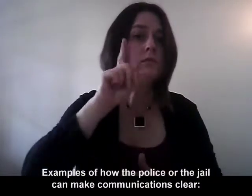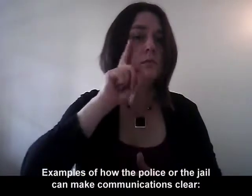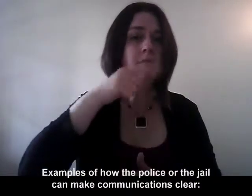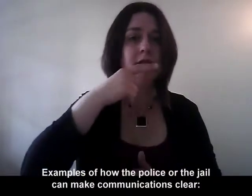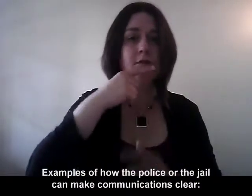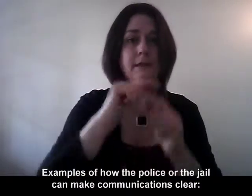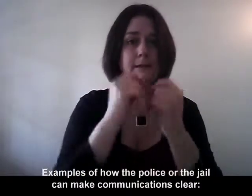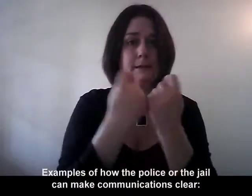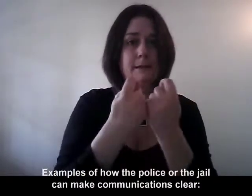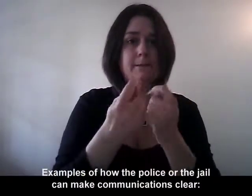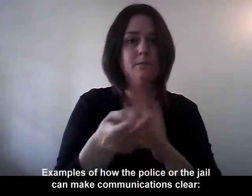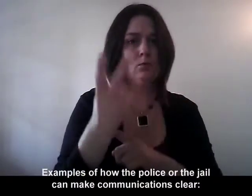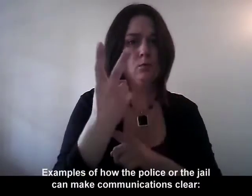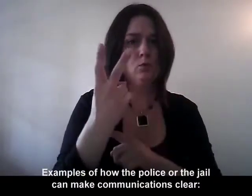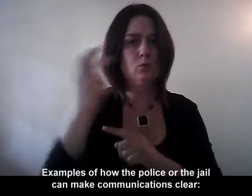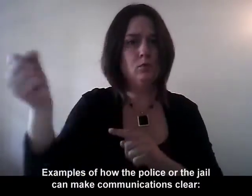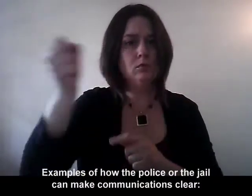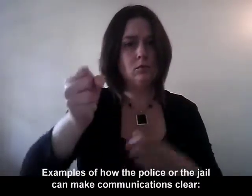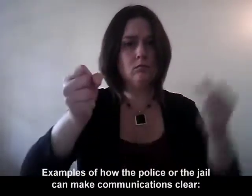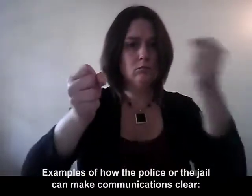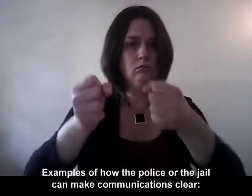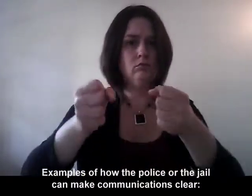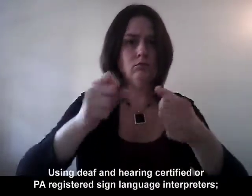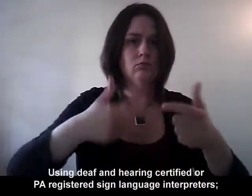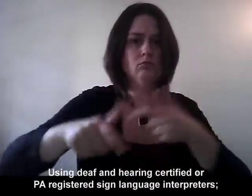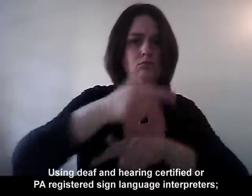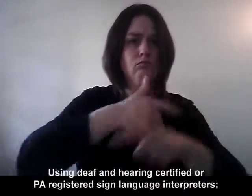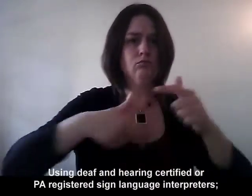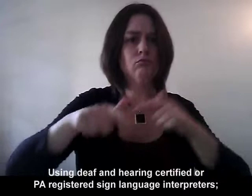Examples of how the police or the jail can make communication clear: